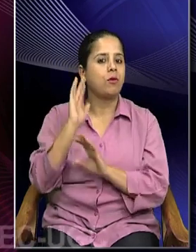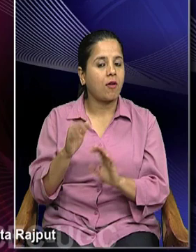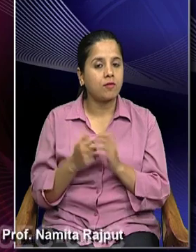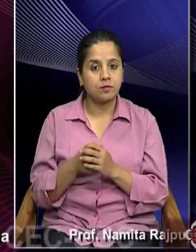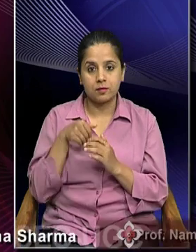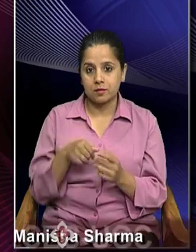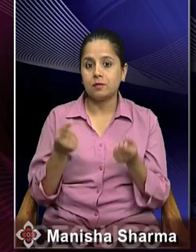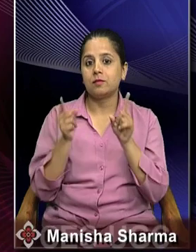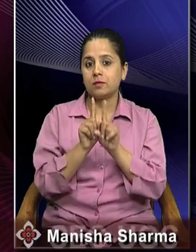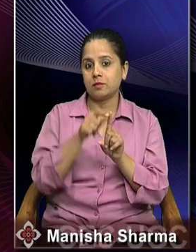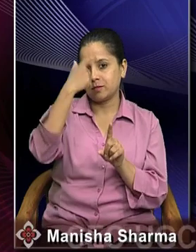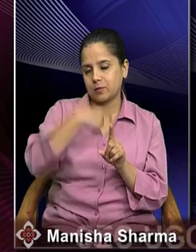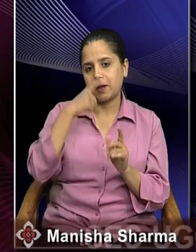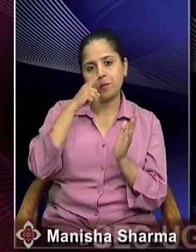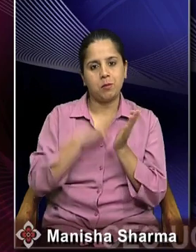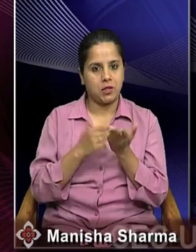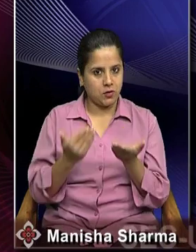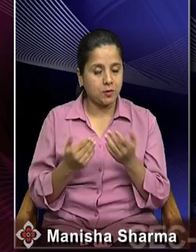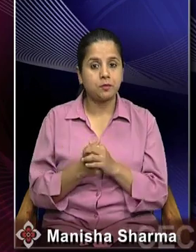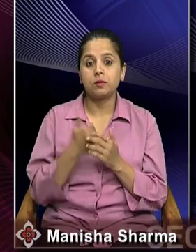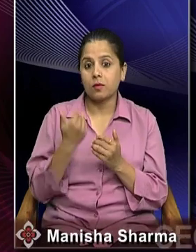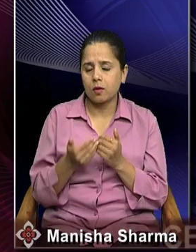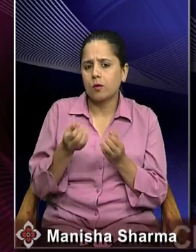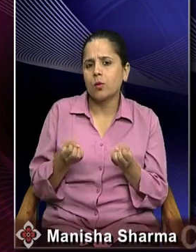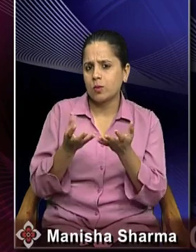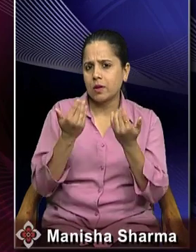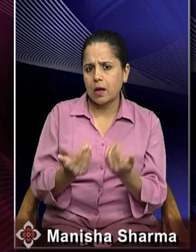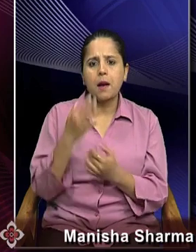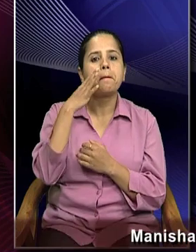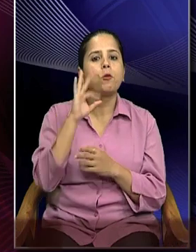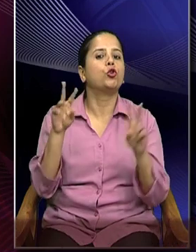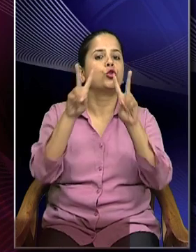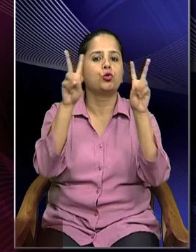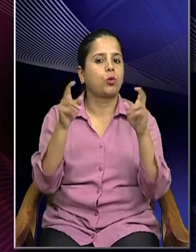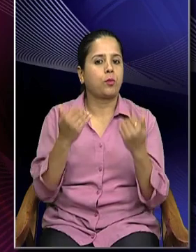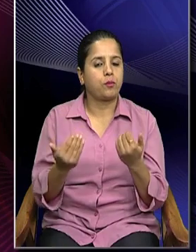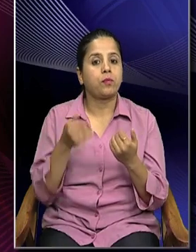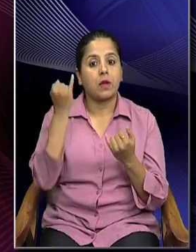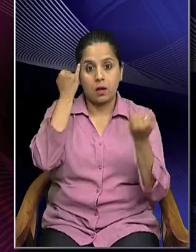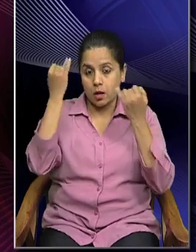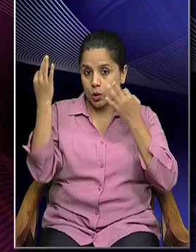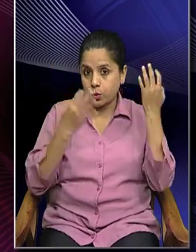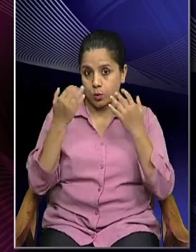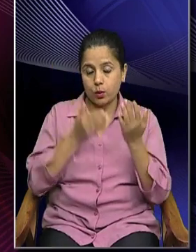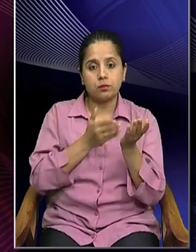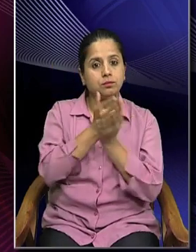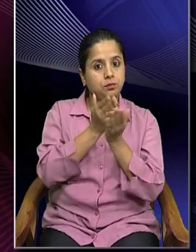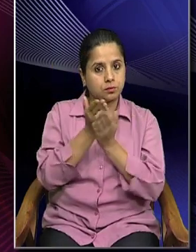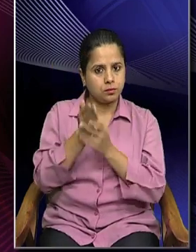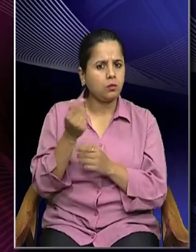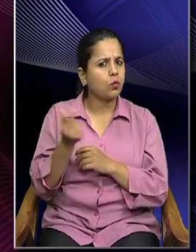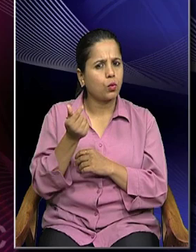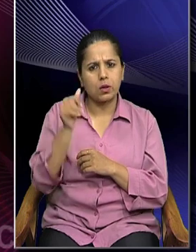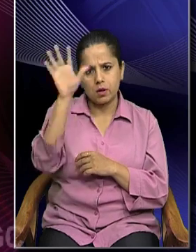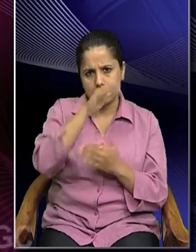our mentor Manisha. So let's begin with a very important topic on the innovative assessment methods used in